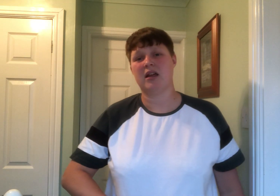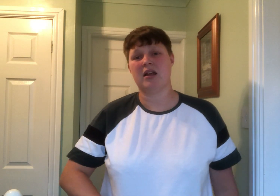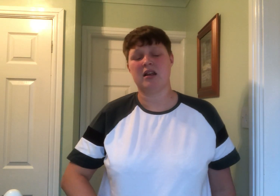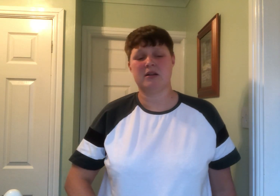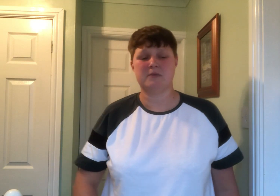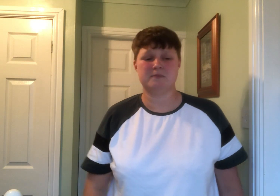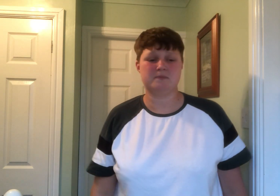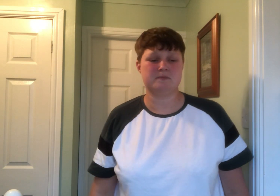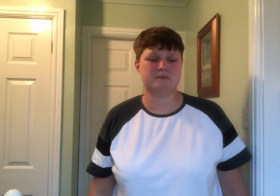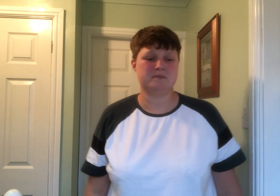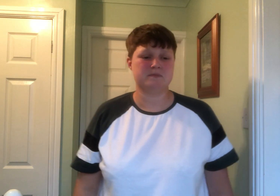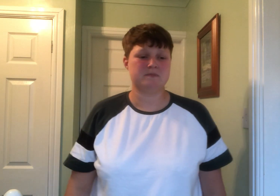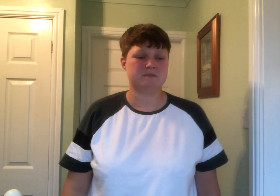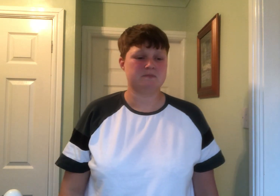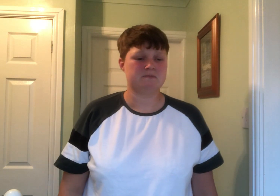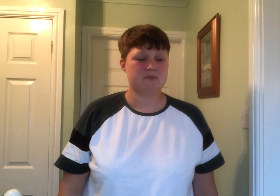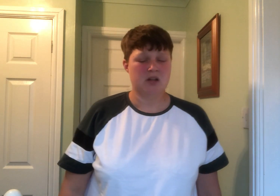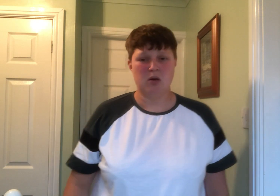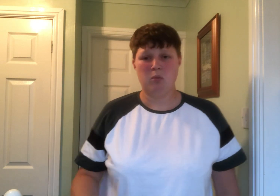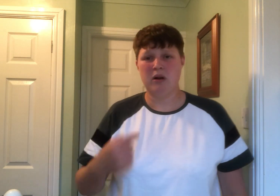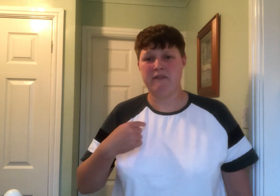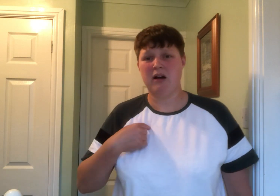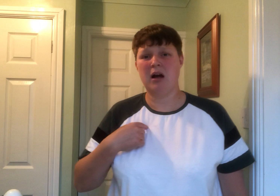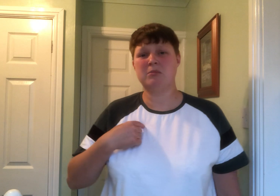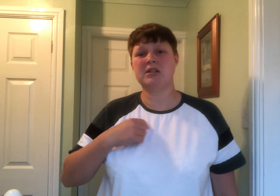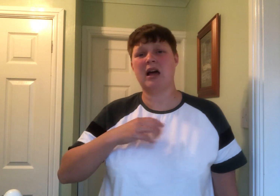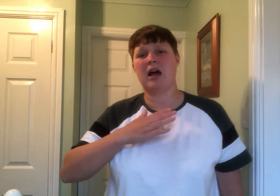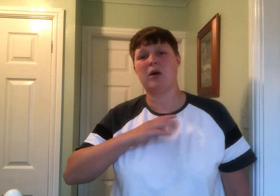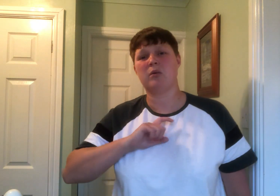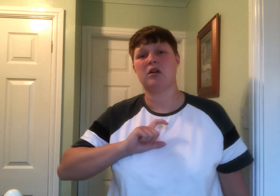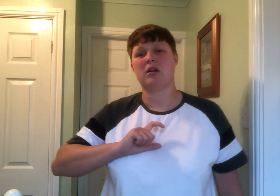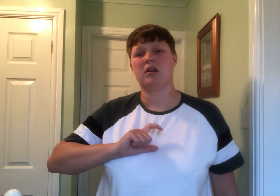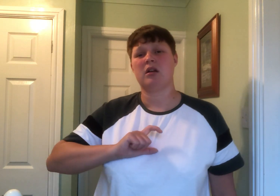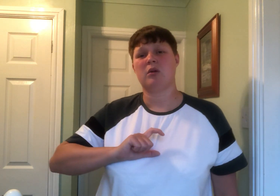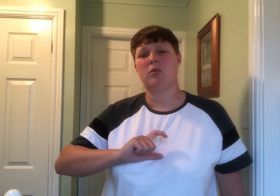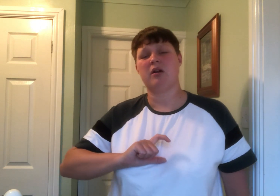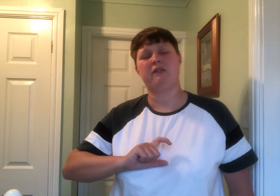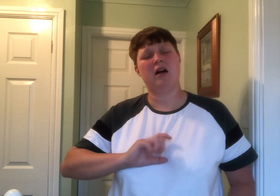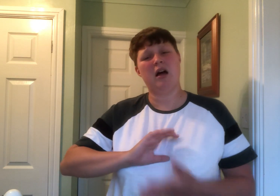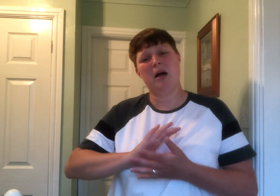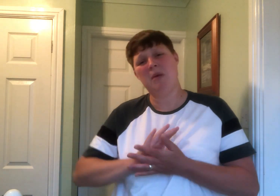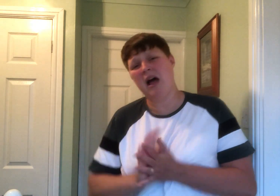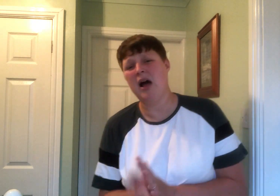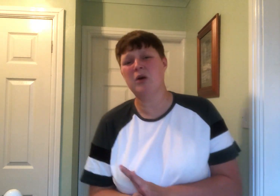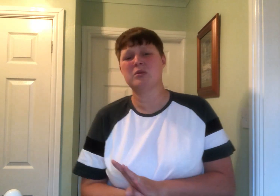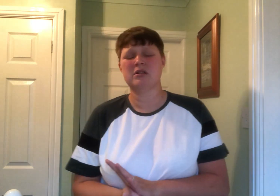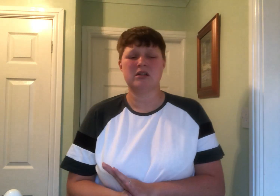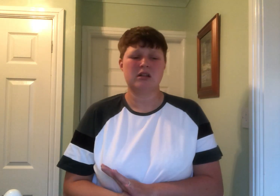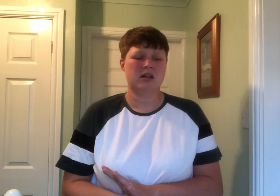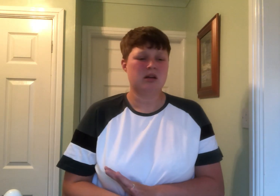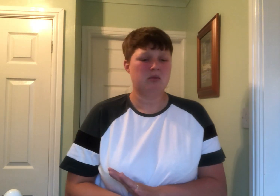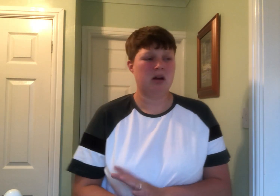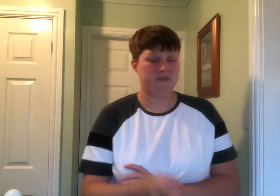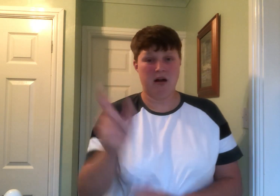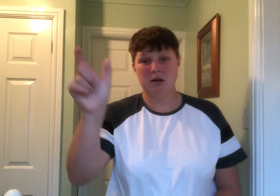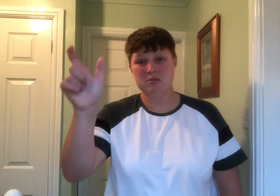again What if I'm down? What if I'm down? What if I'm